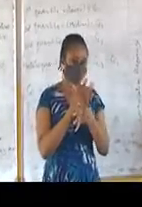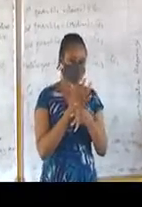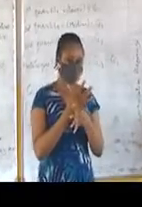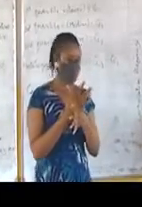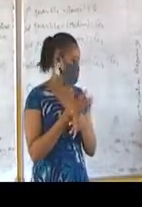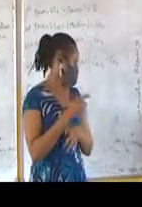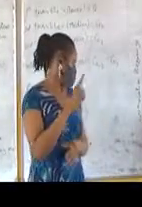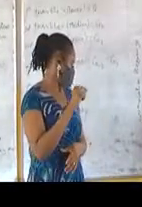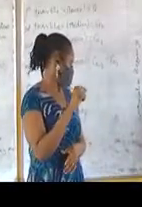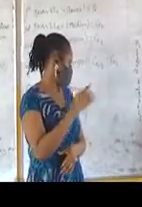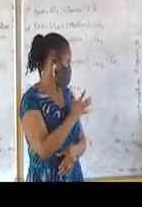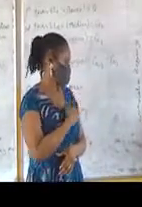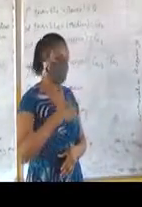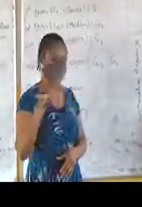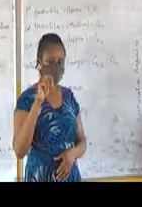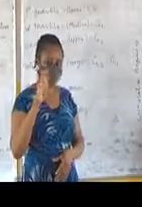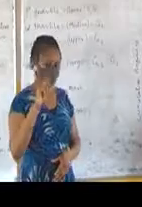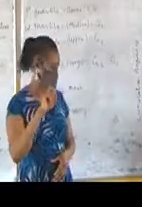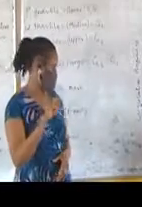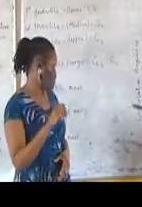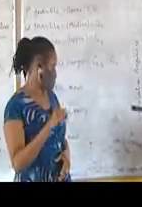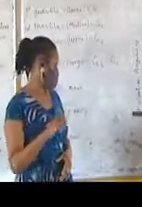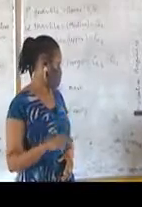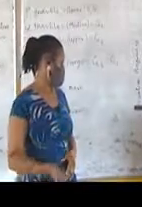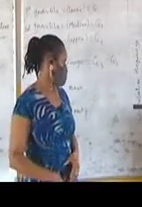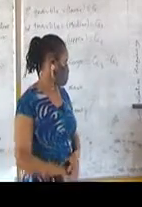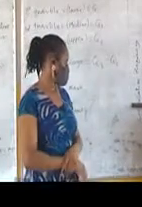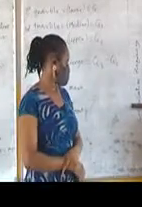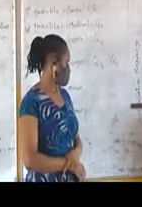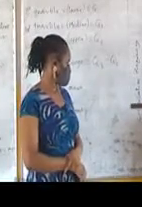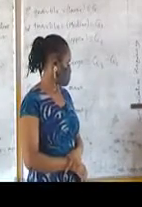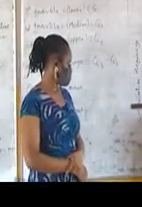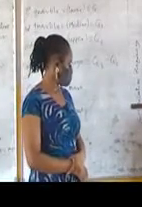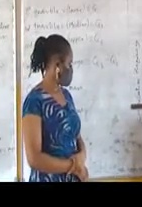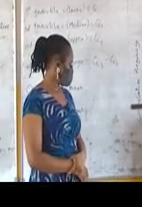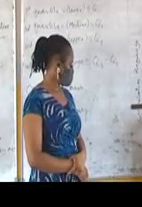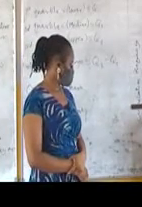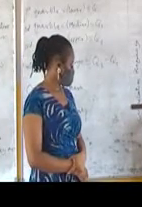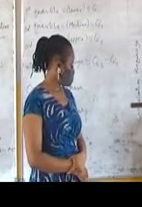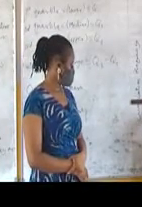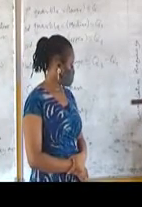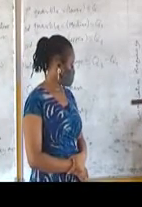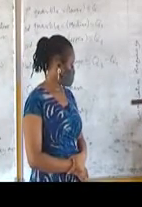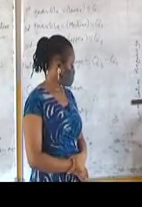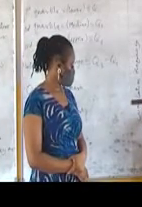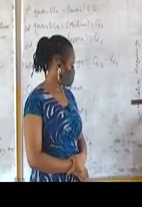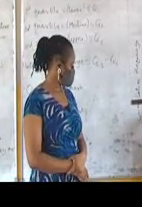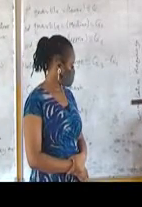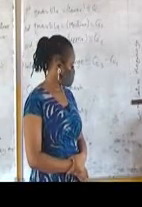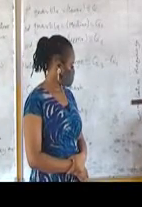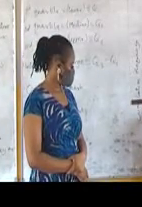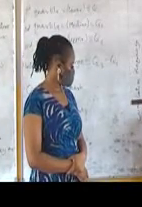20 and 30. So you have your 25th position there. I hope my ruler